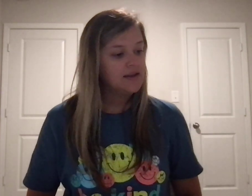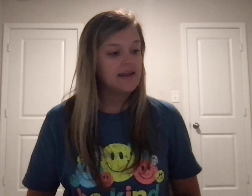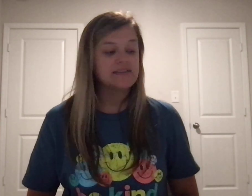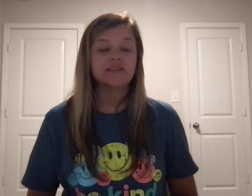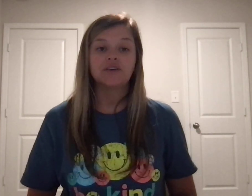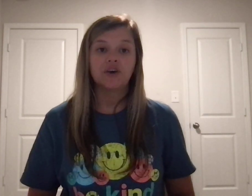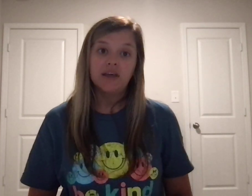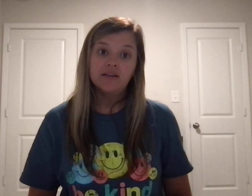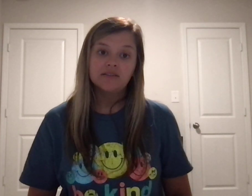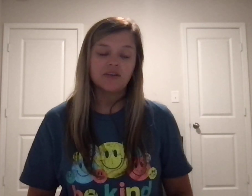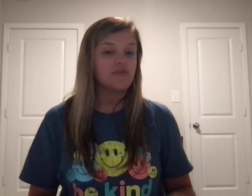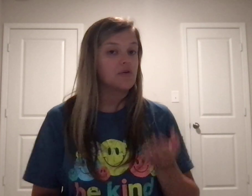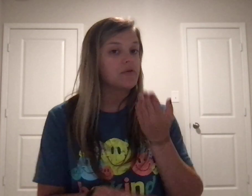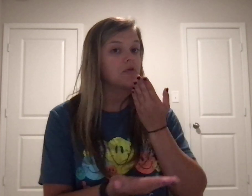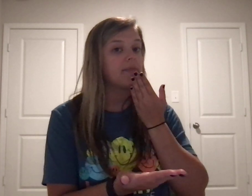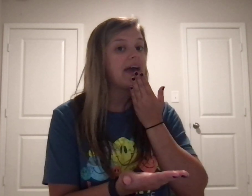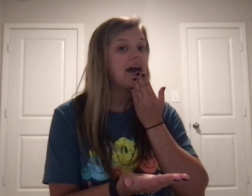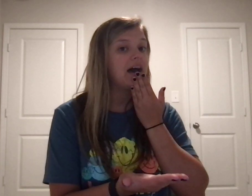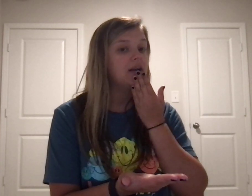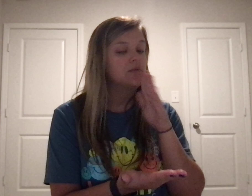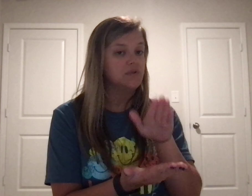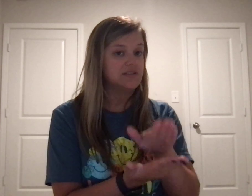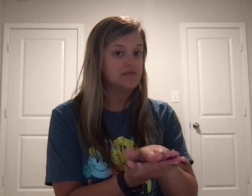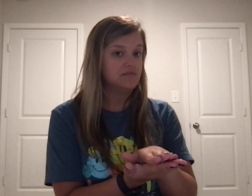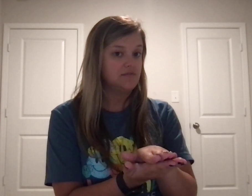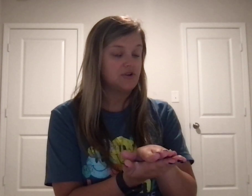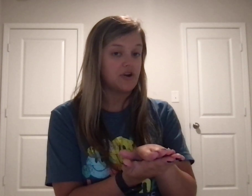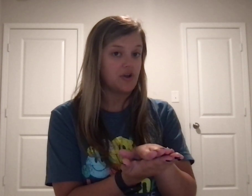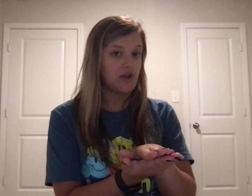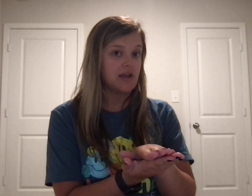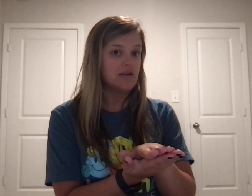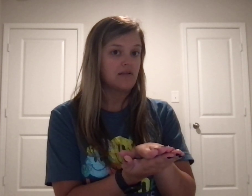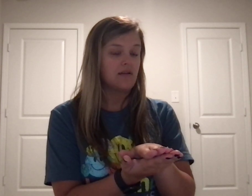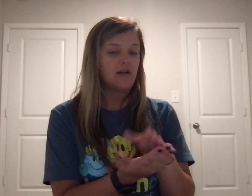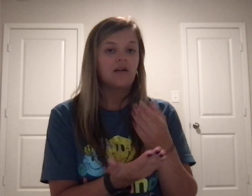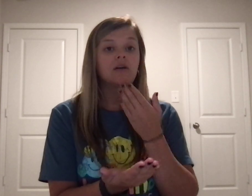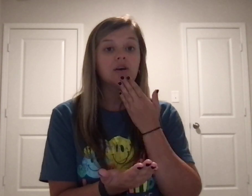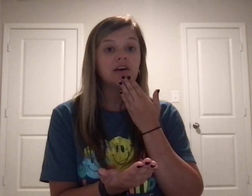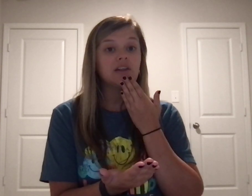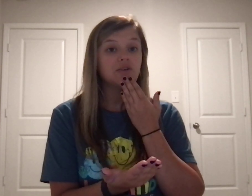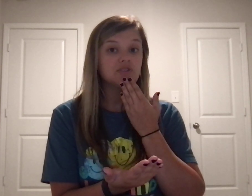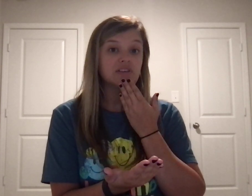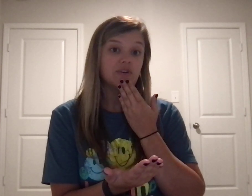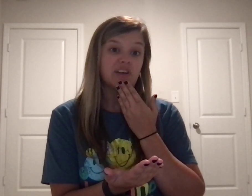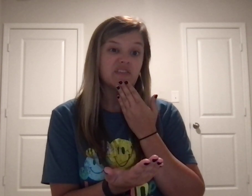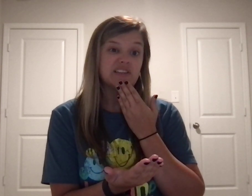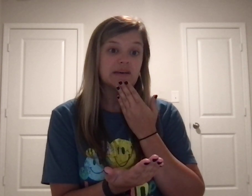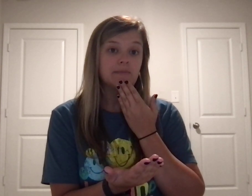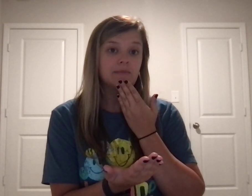Next is good. So if you remember, bad was turning your hand. Good, you just leave your hand face up. Good.